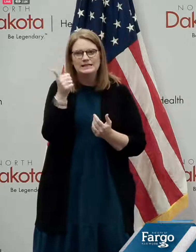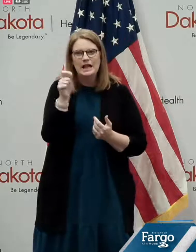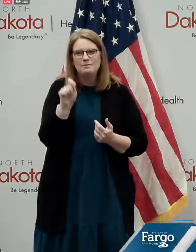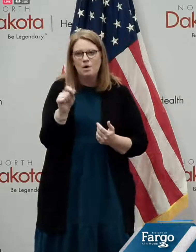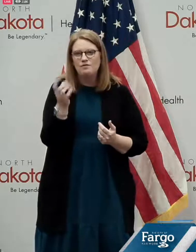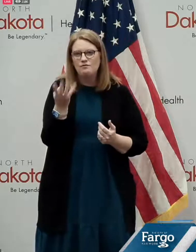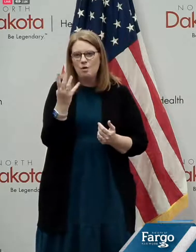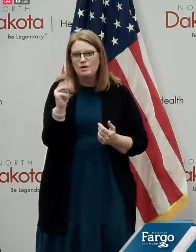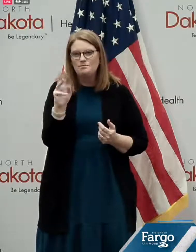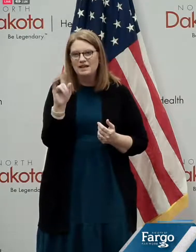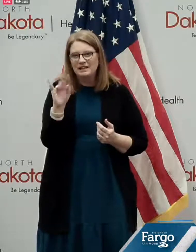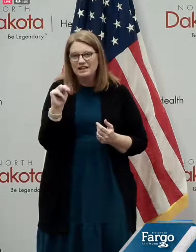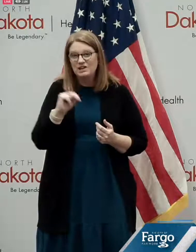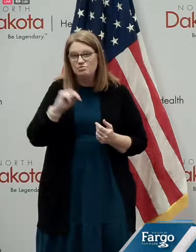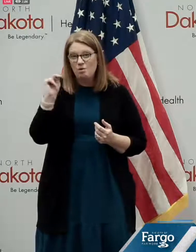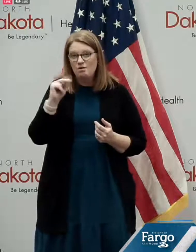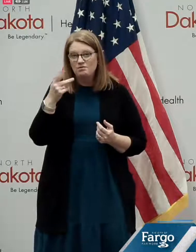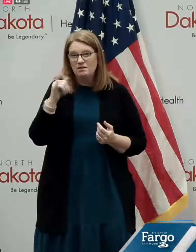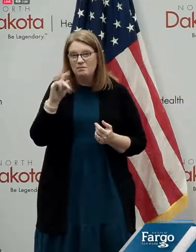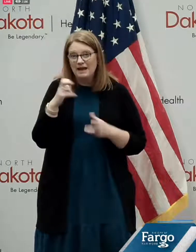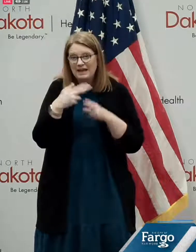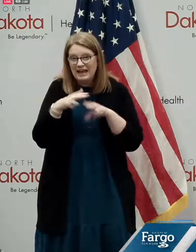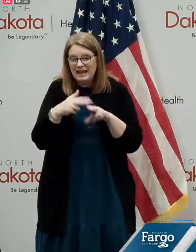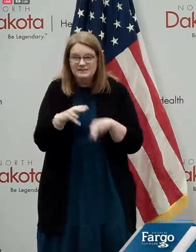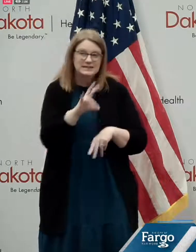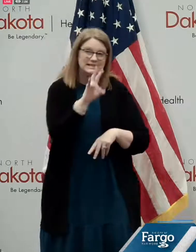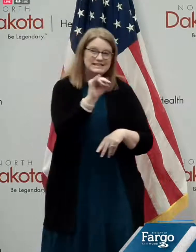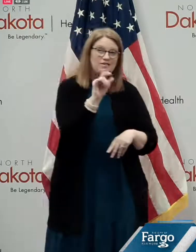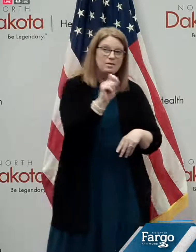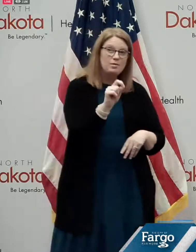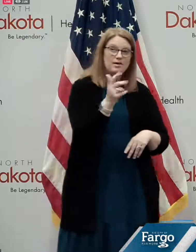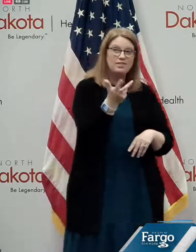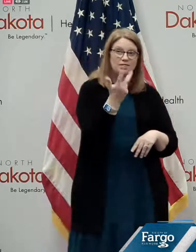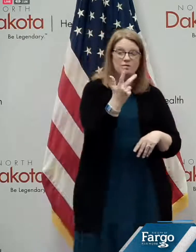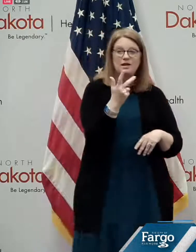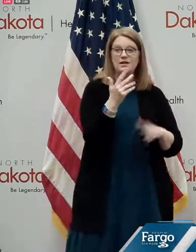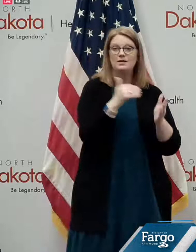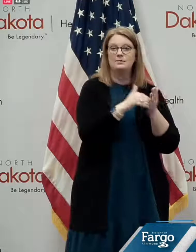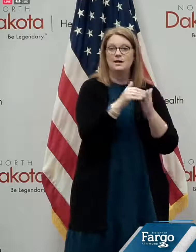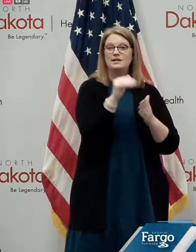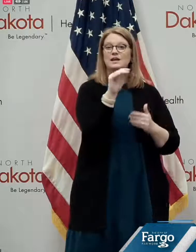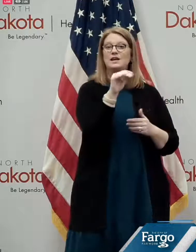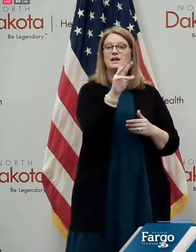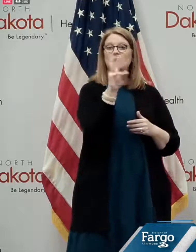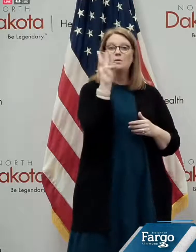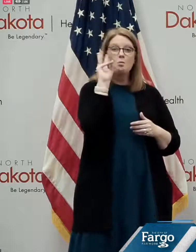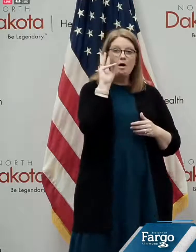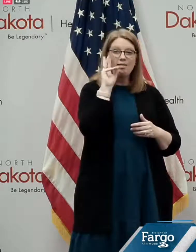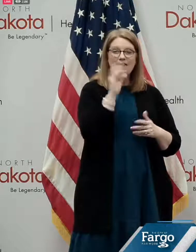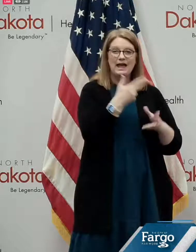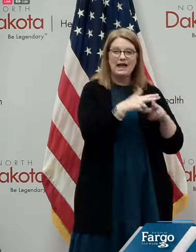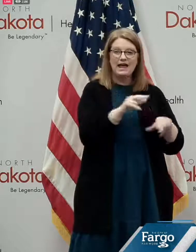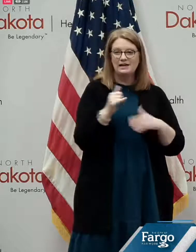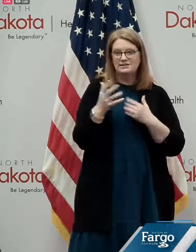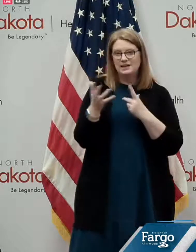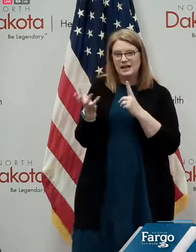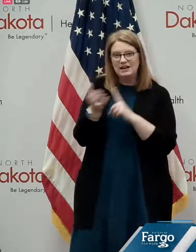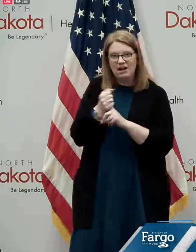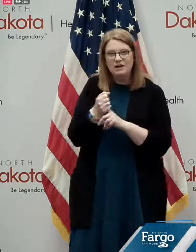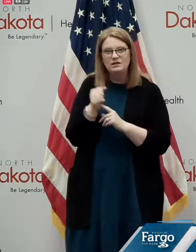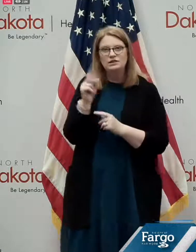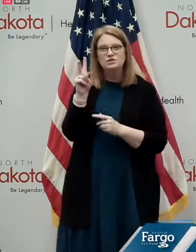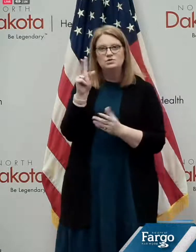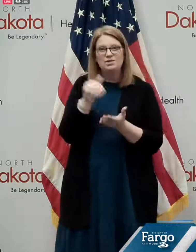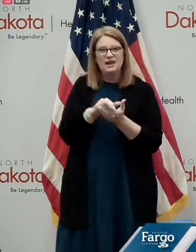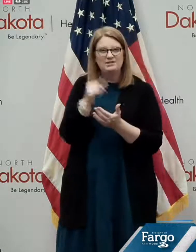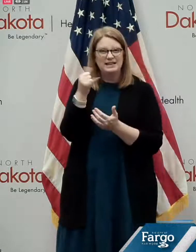10.4 million northern pike eggs, 70.3 million walleye eggs, and trapped close to 200,000 yellow